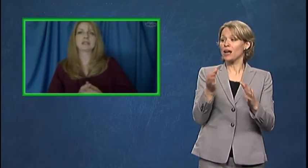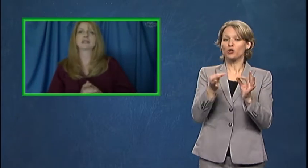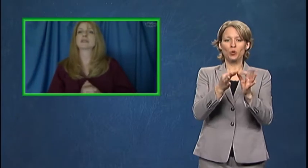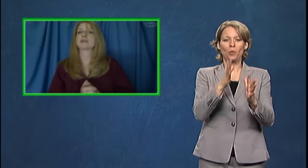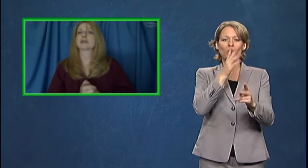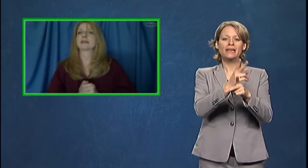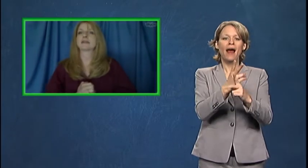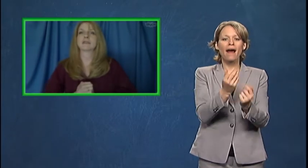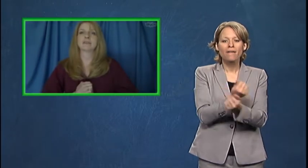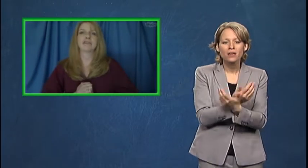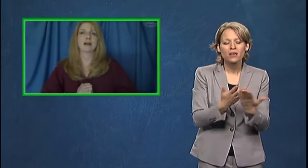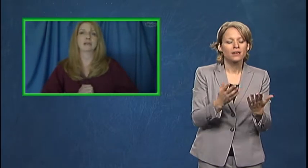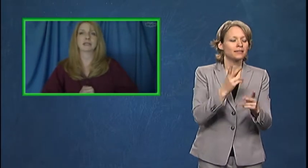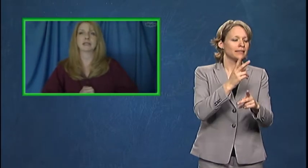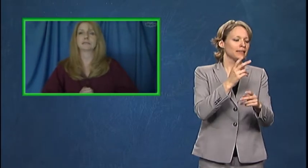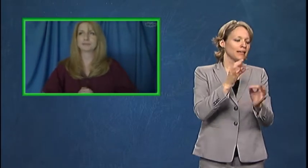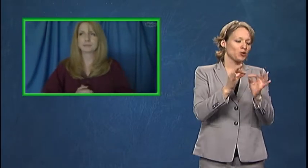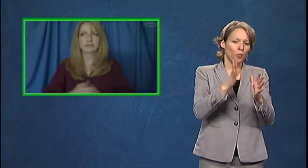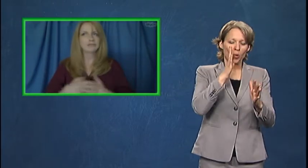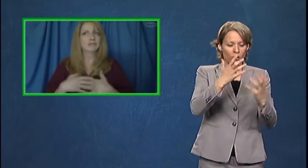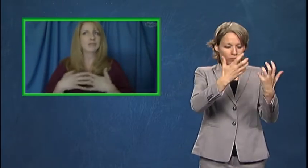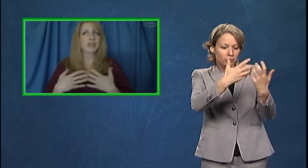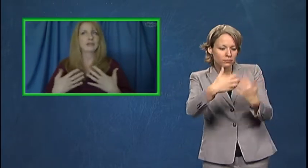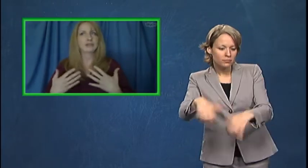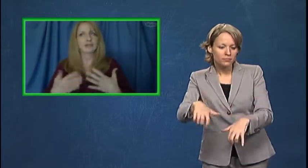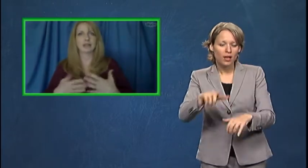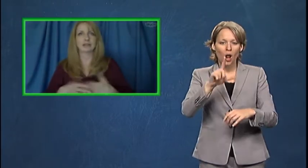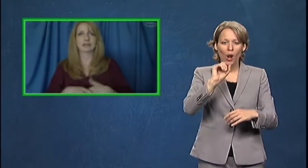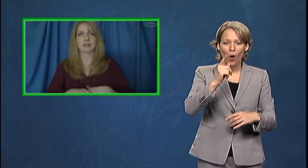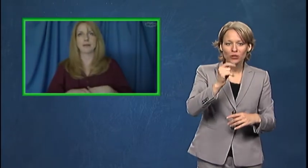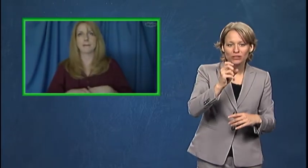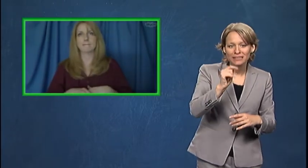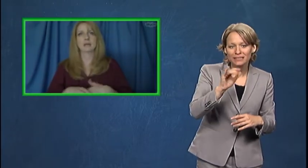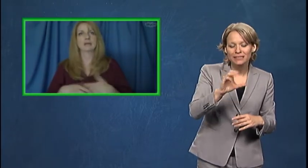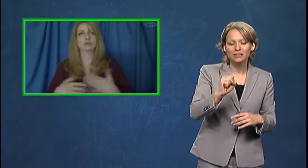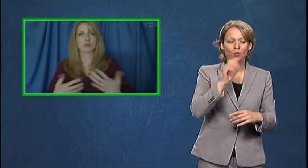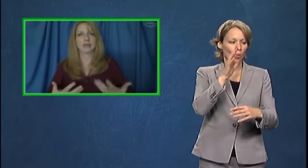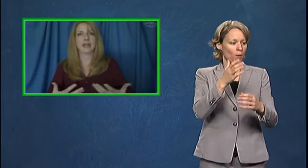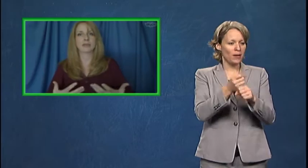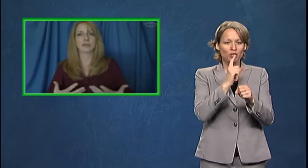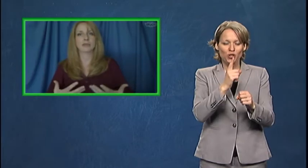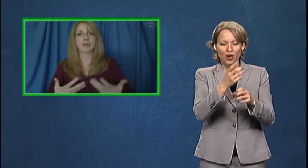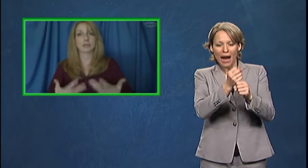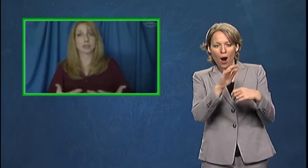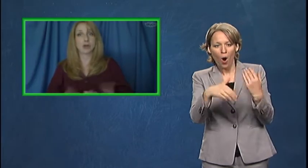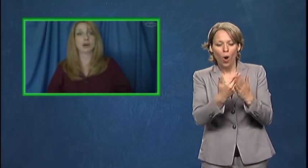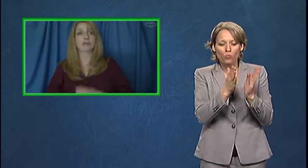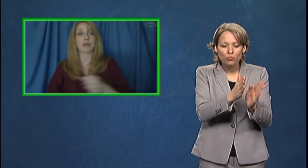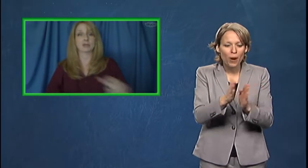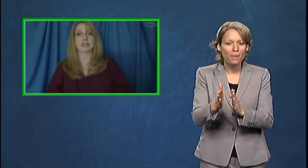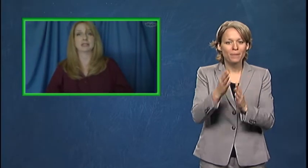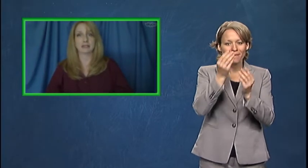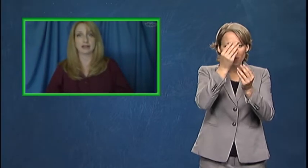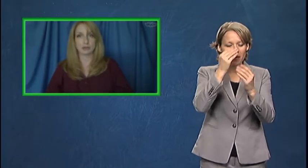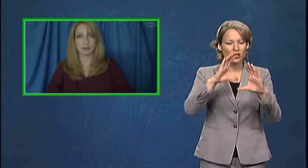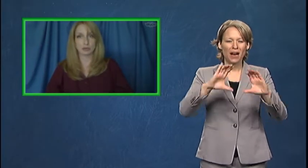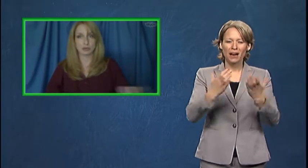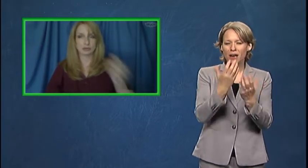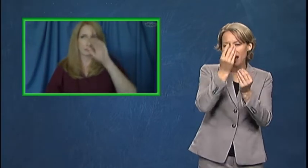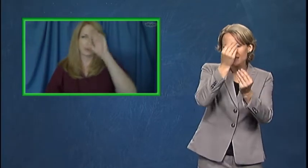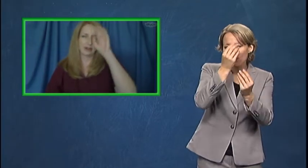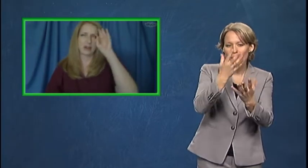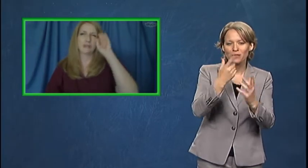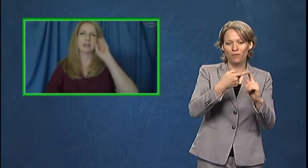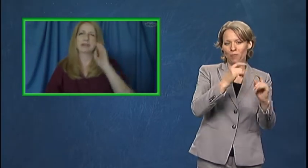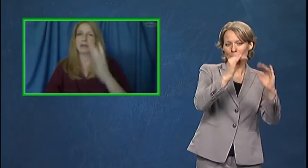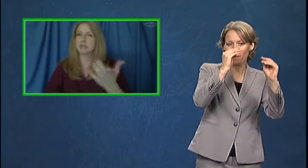the materials directly from the faculty. Everything is sort of handled and solved by placing that interpreter,